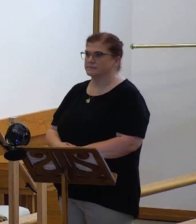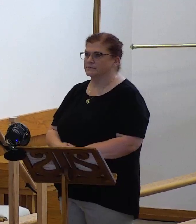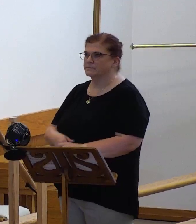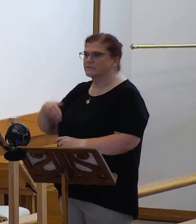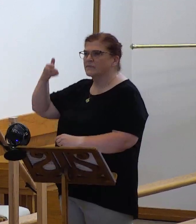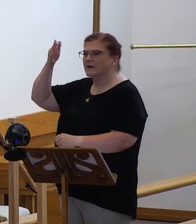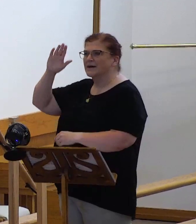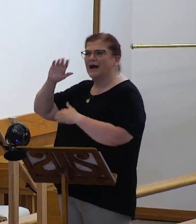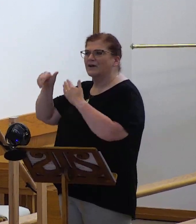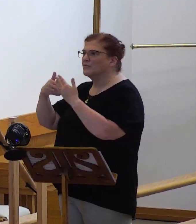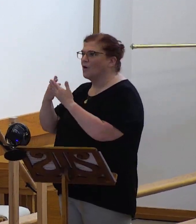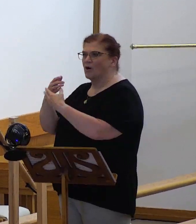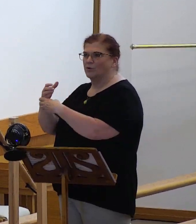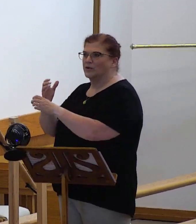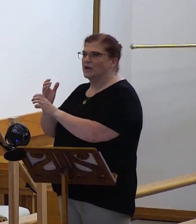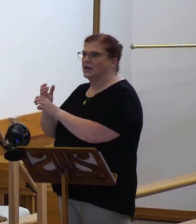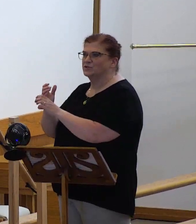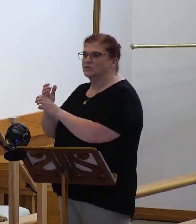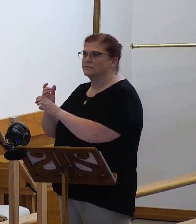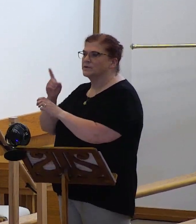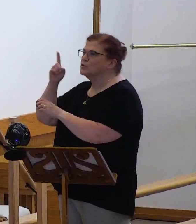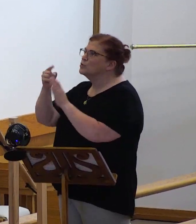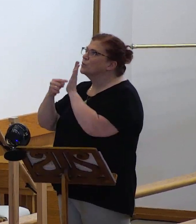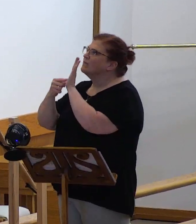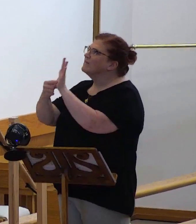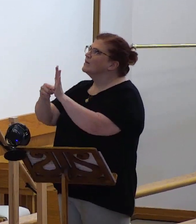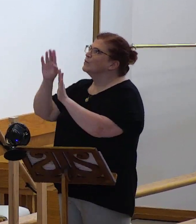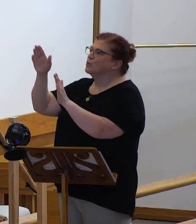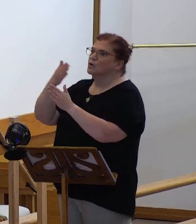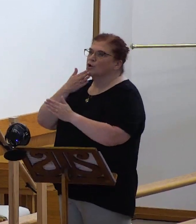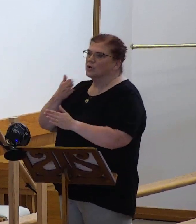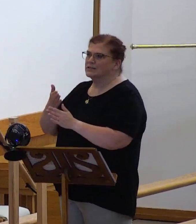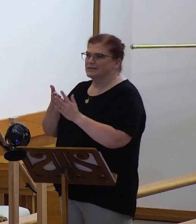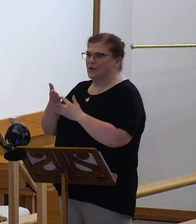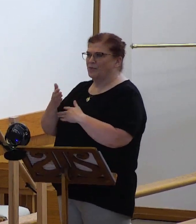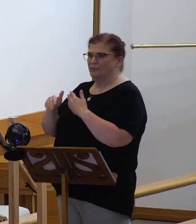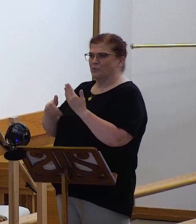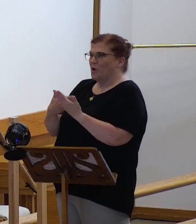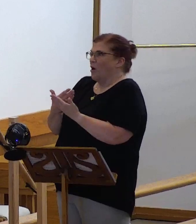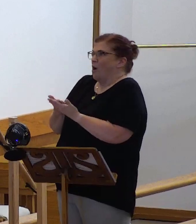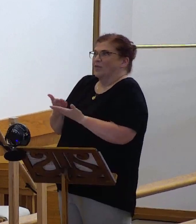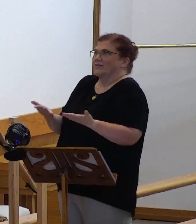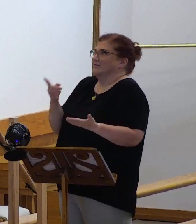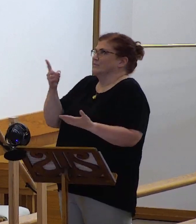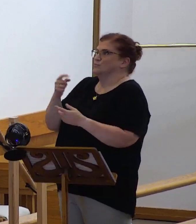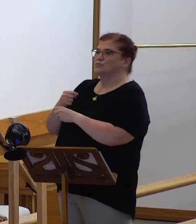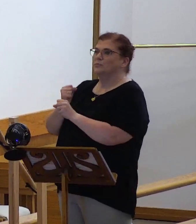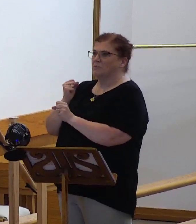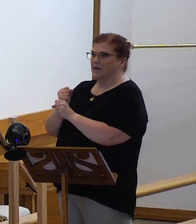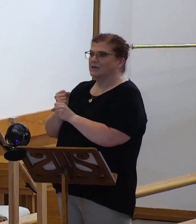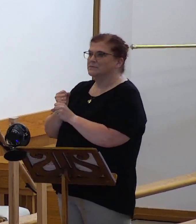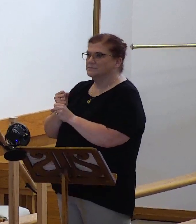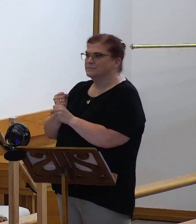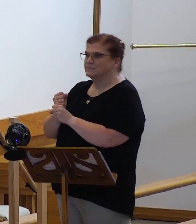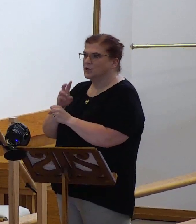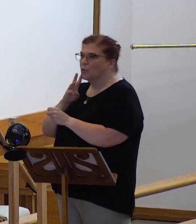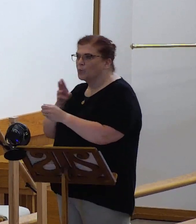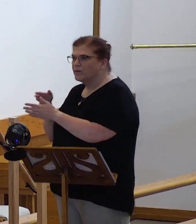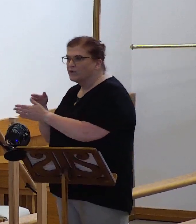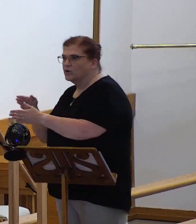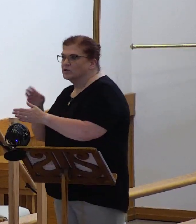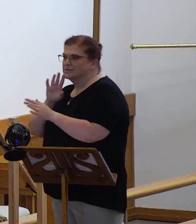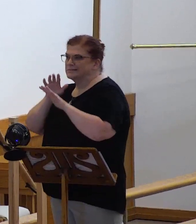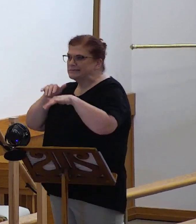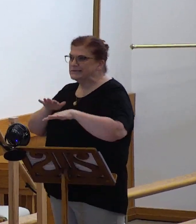God of all creation, you reveal your goodness through all you have made. Rivers and